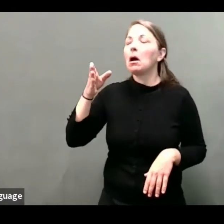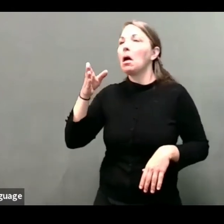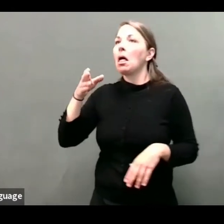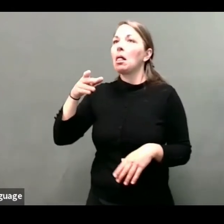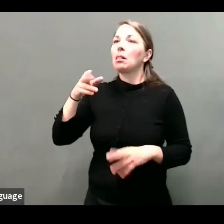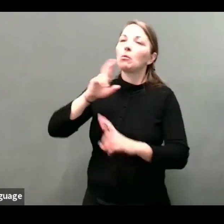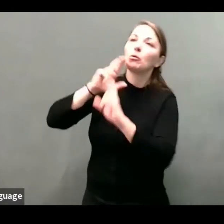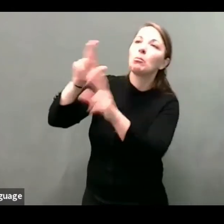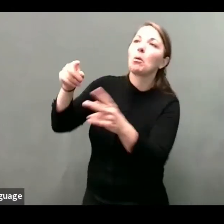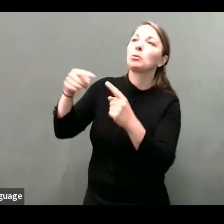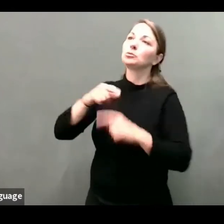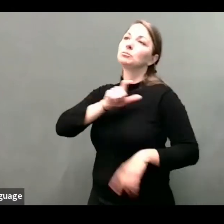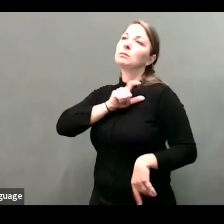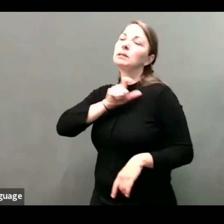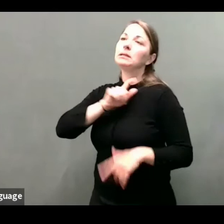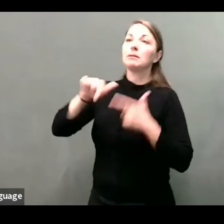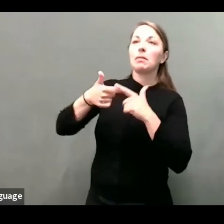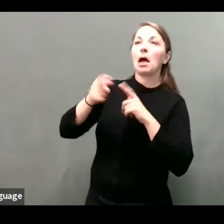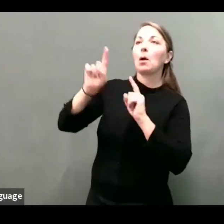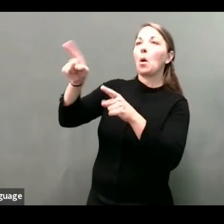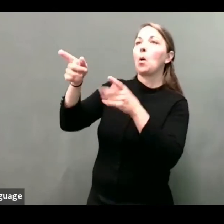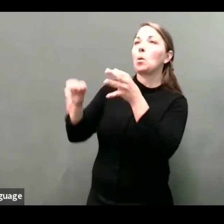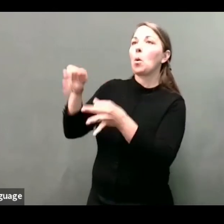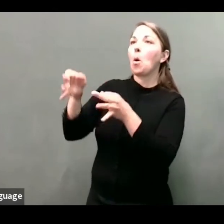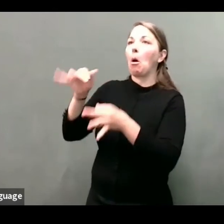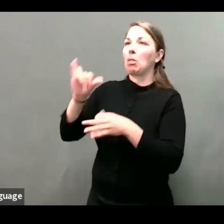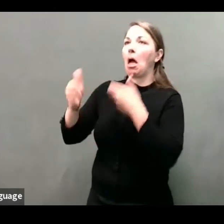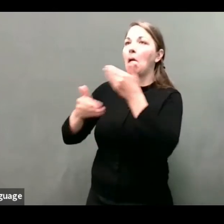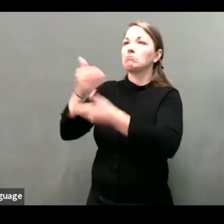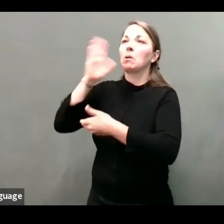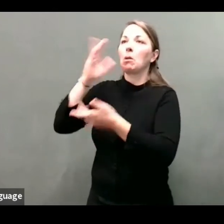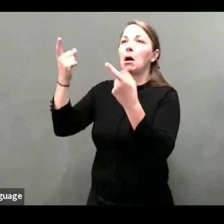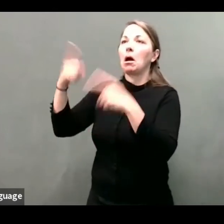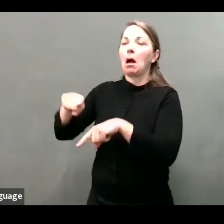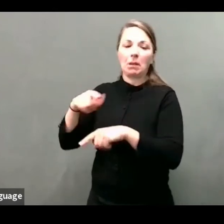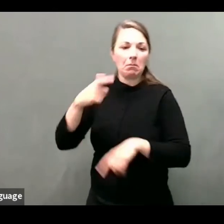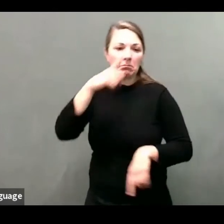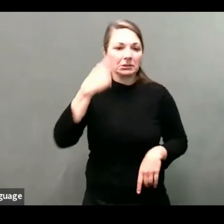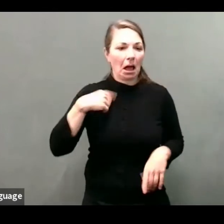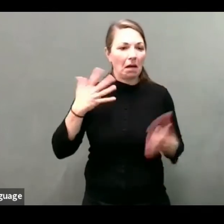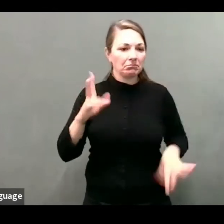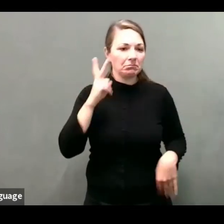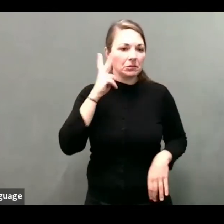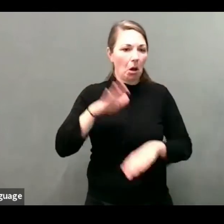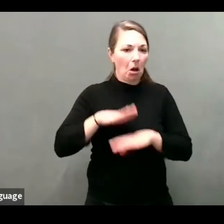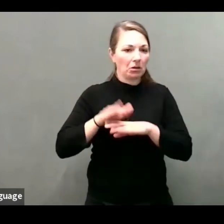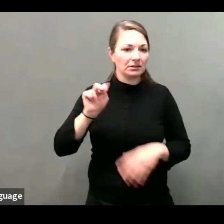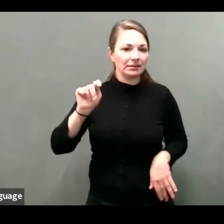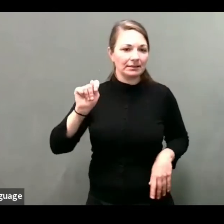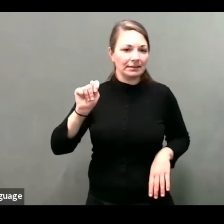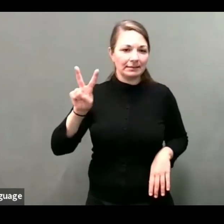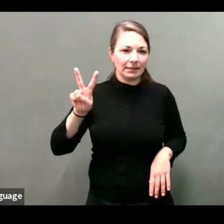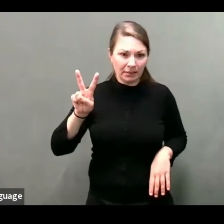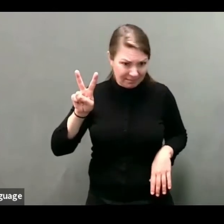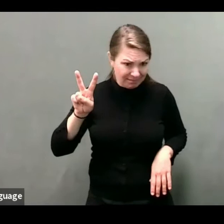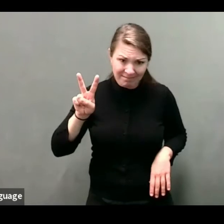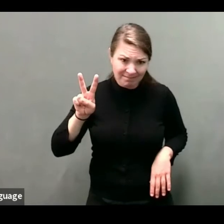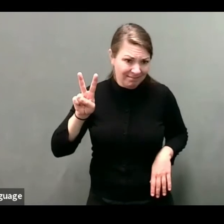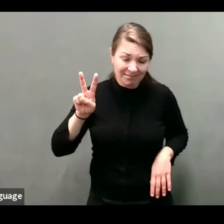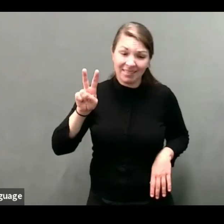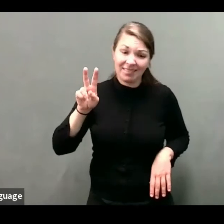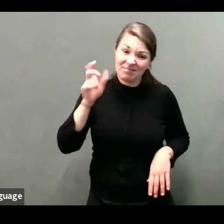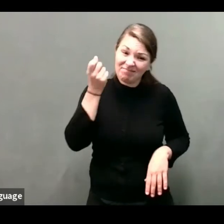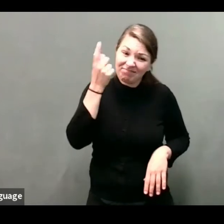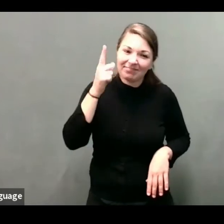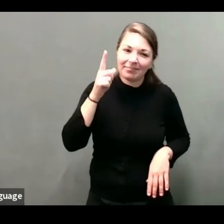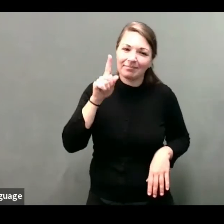court, there's just, because that's what happens on the TV shows, then that leads to confusion because it doesn't work like that. Things don't get